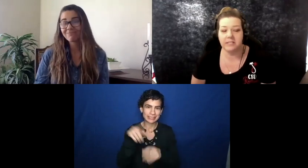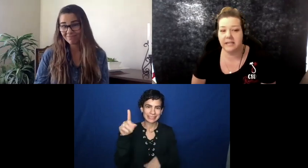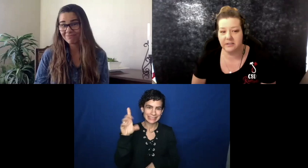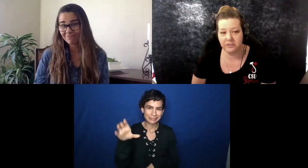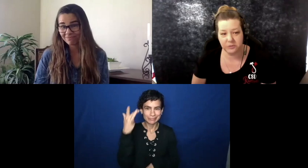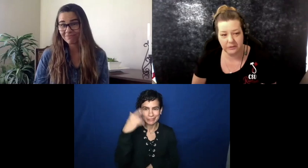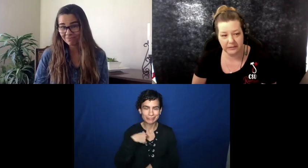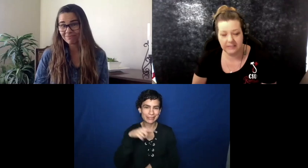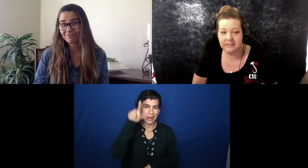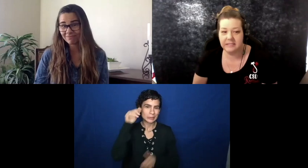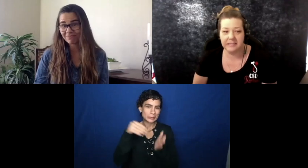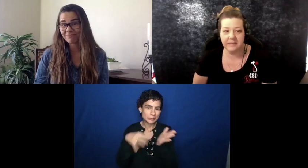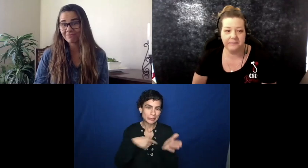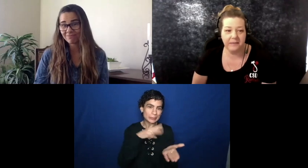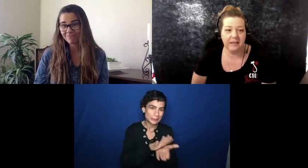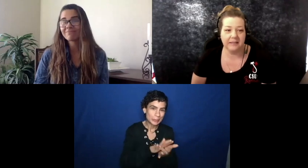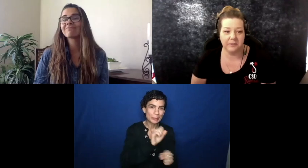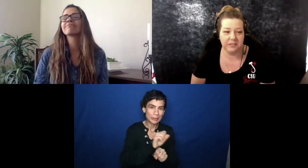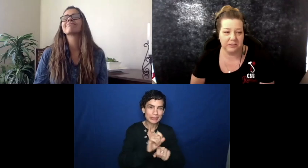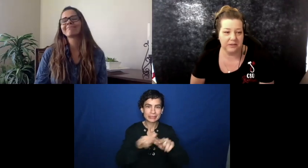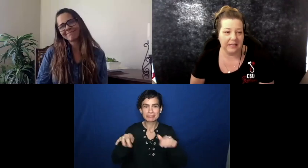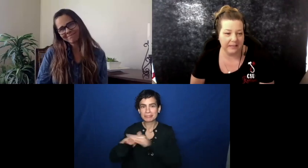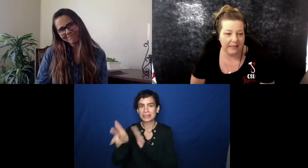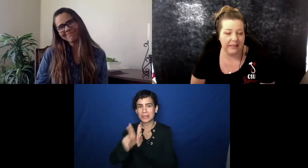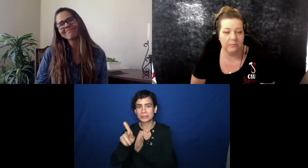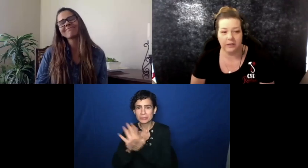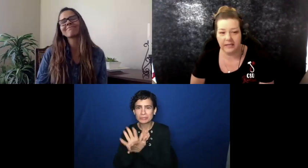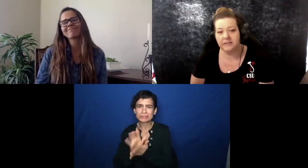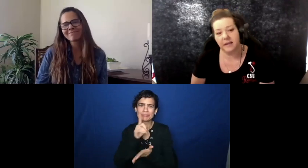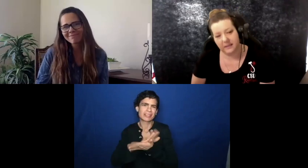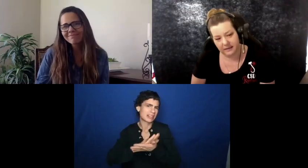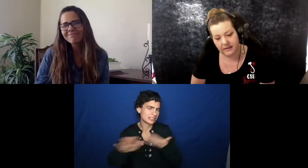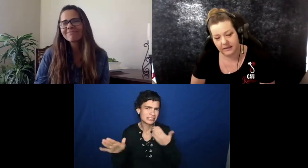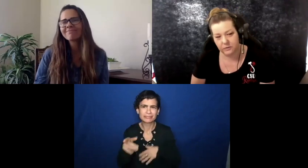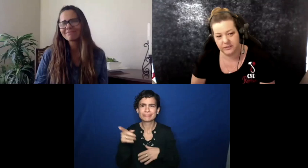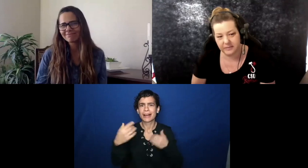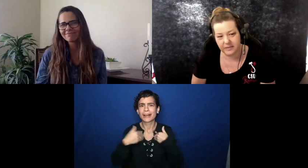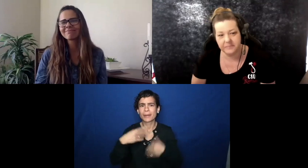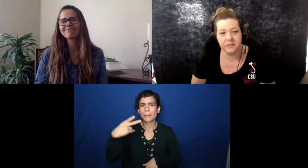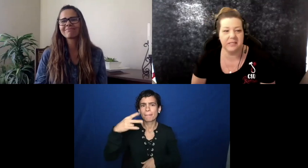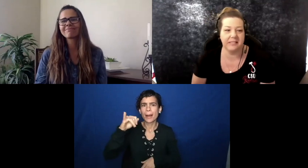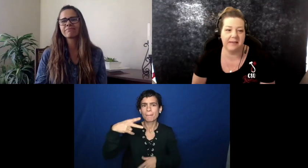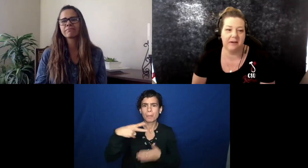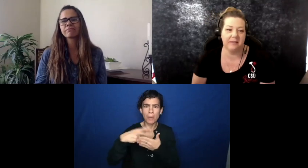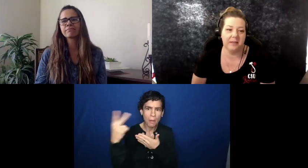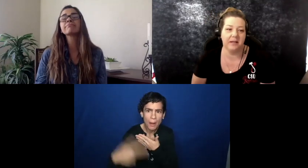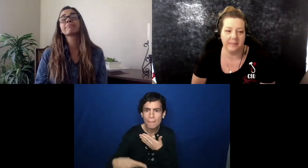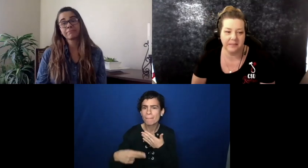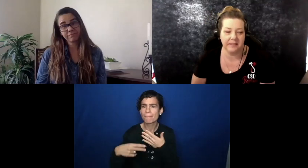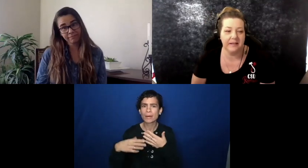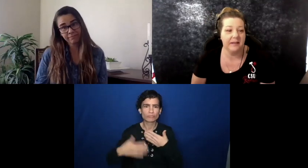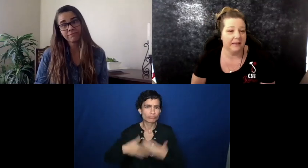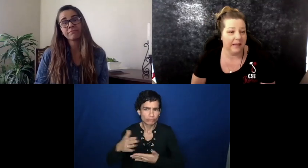went to the Kendall School in DC because I was a student at Gallaudet and working in school at the same time. So it was nice to have something on